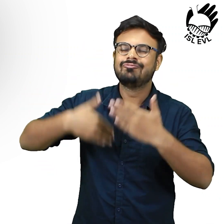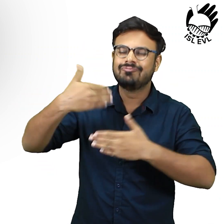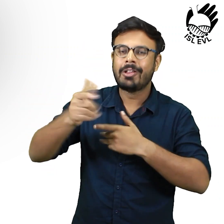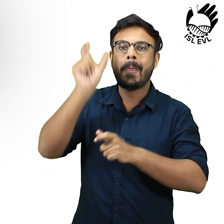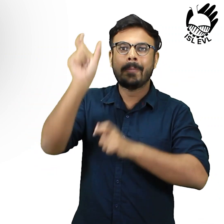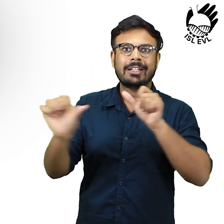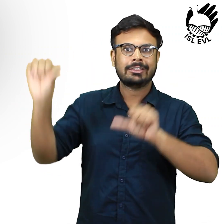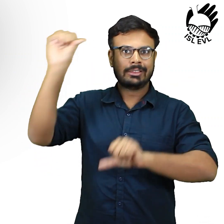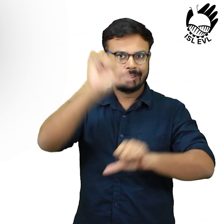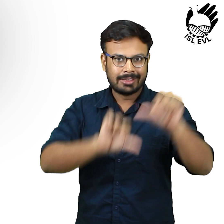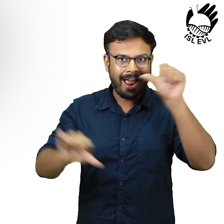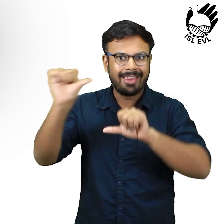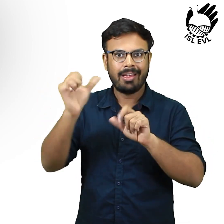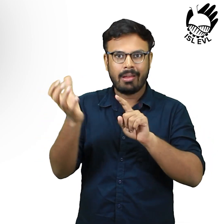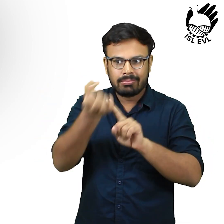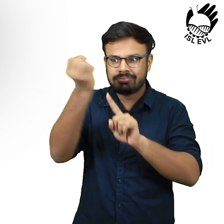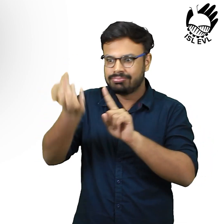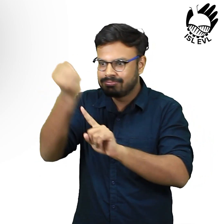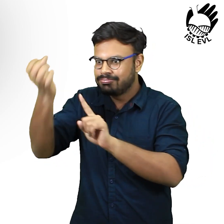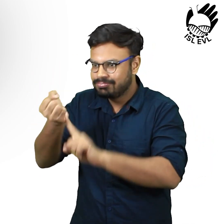And to help celebrate their victory,